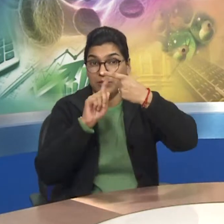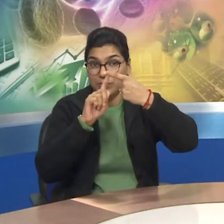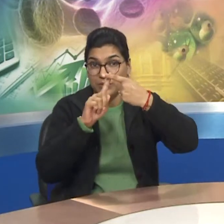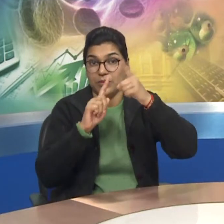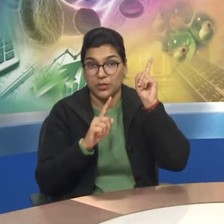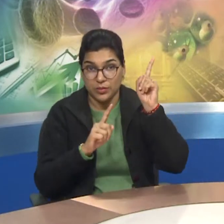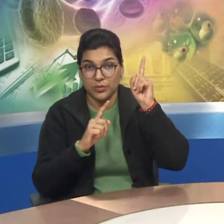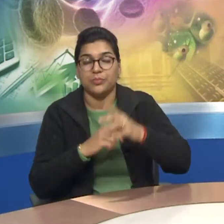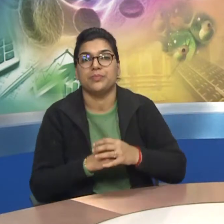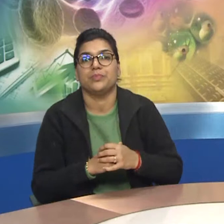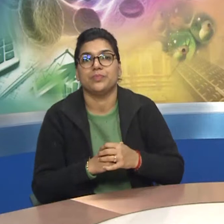First word,